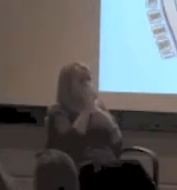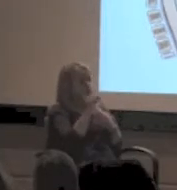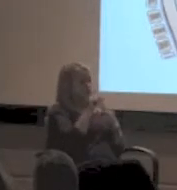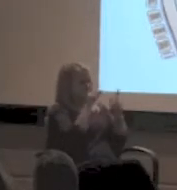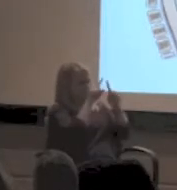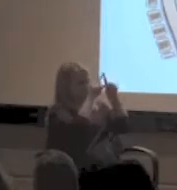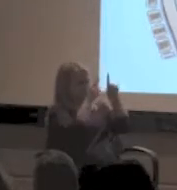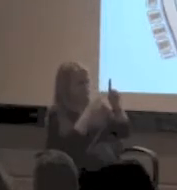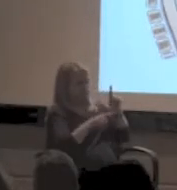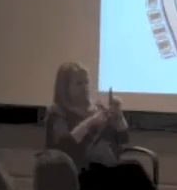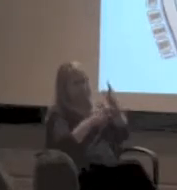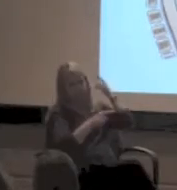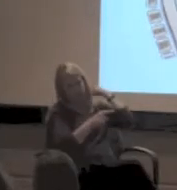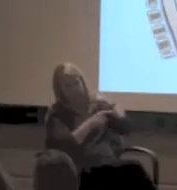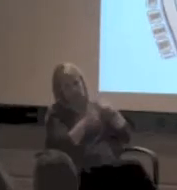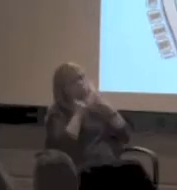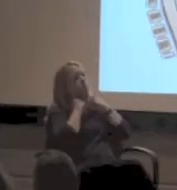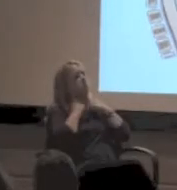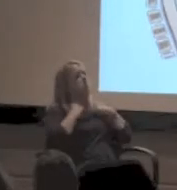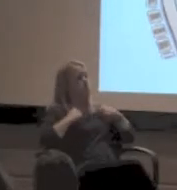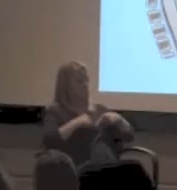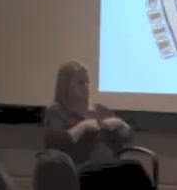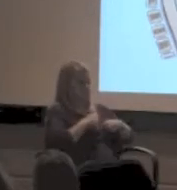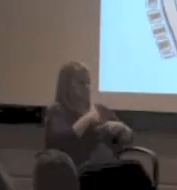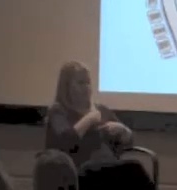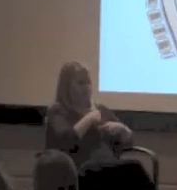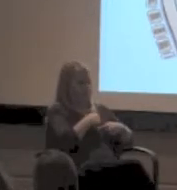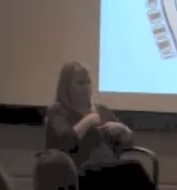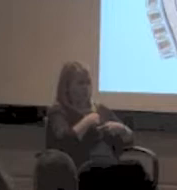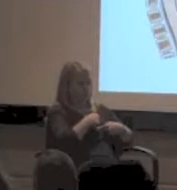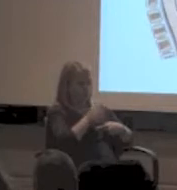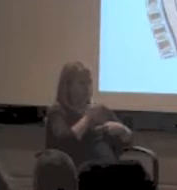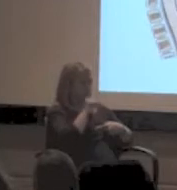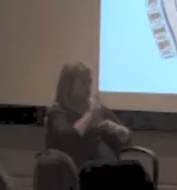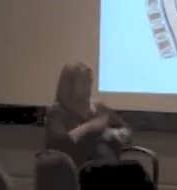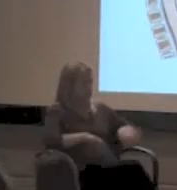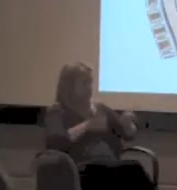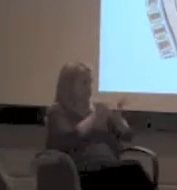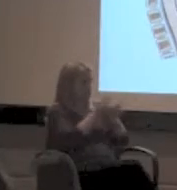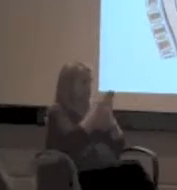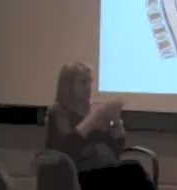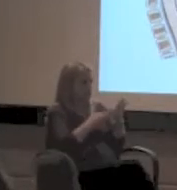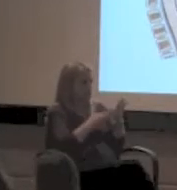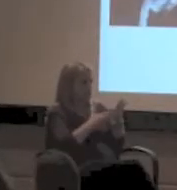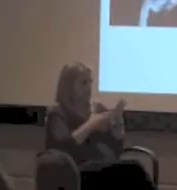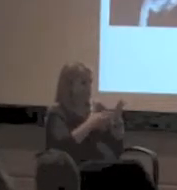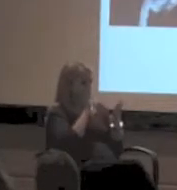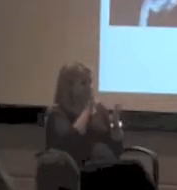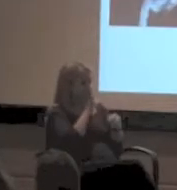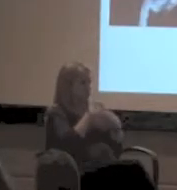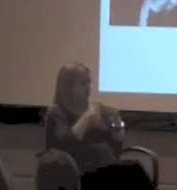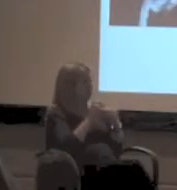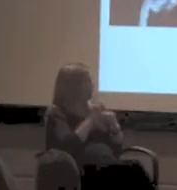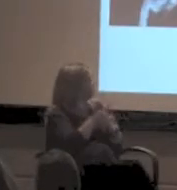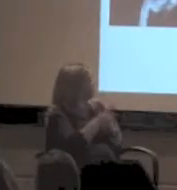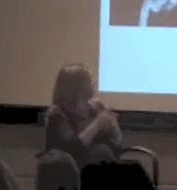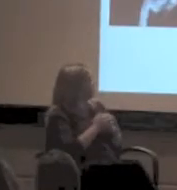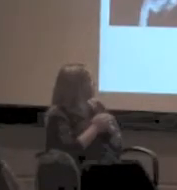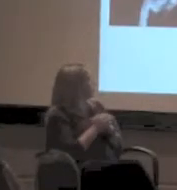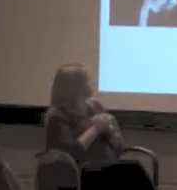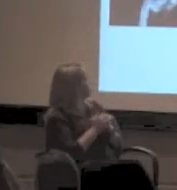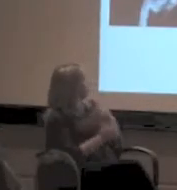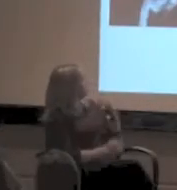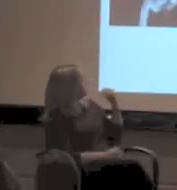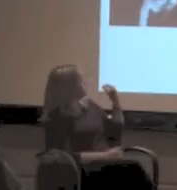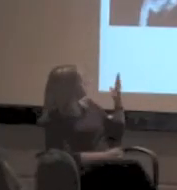comes down your jugulars and then goes to your heart. And so that's a very important structure, which we'll talk about.